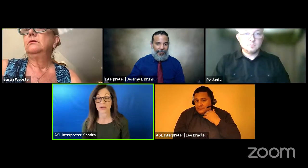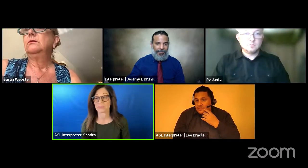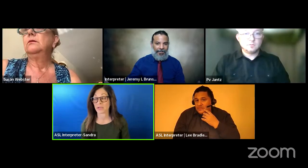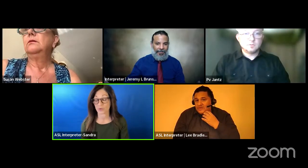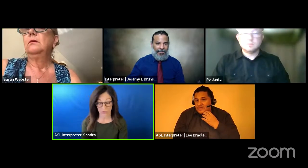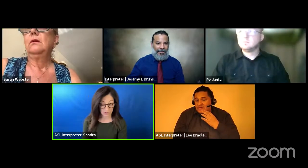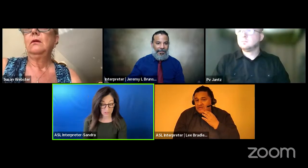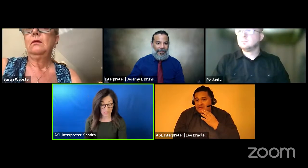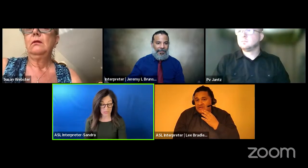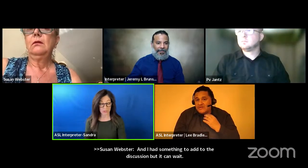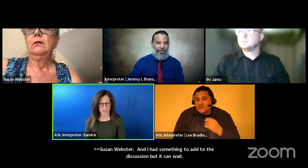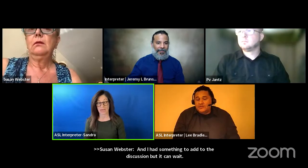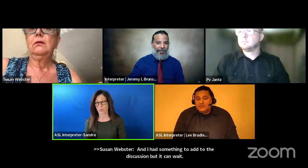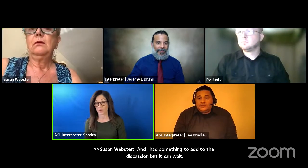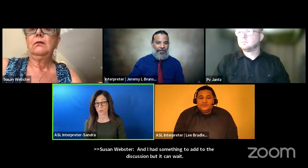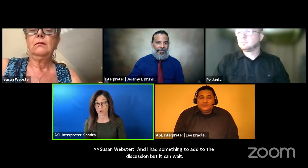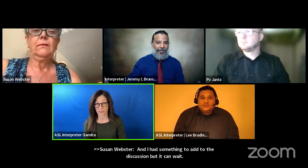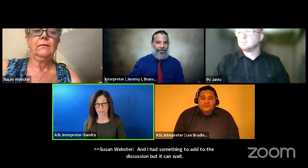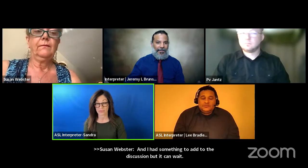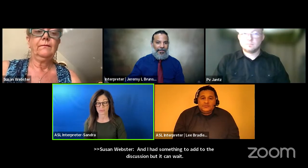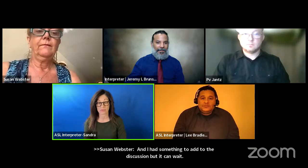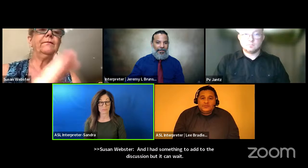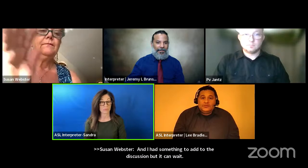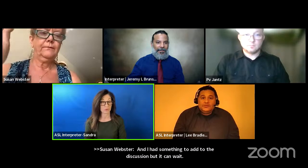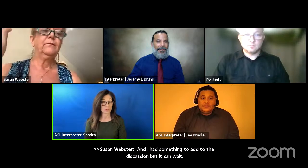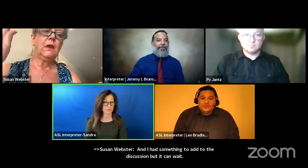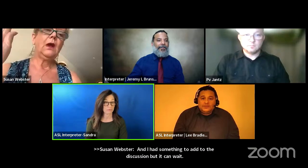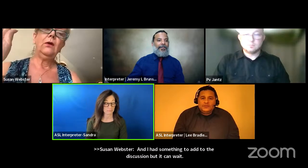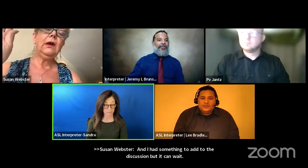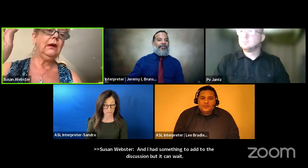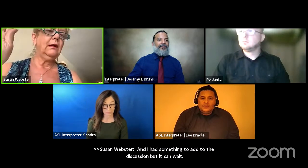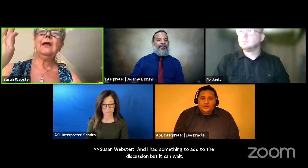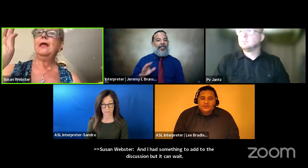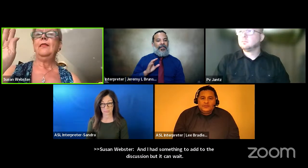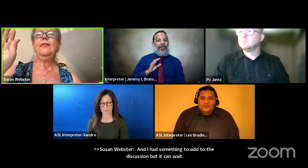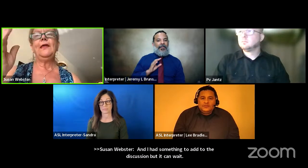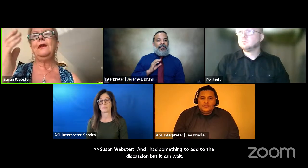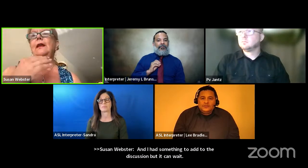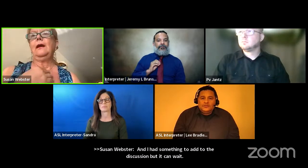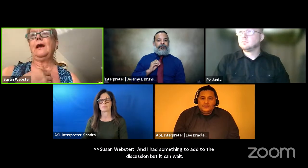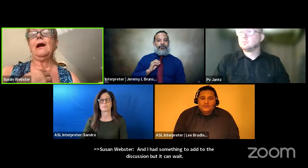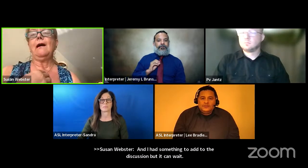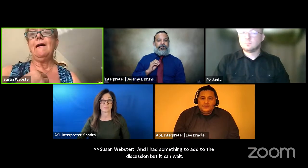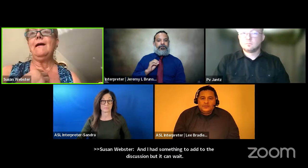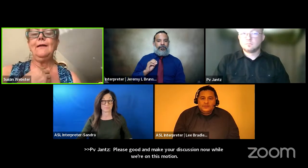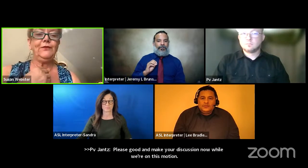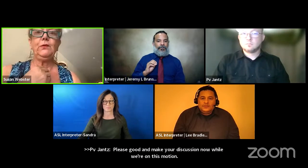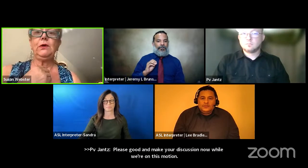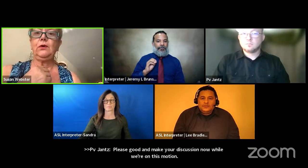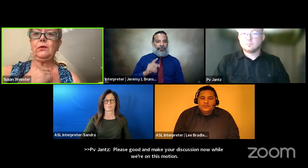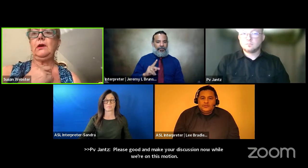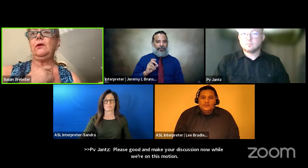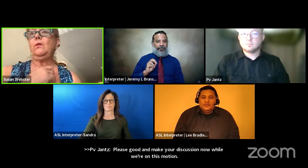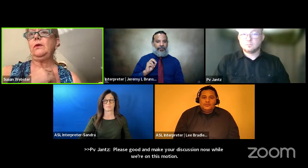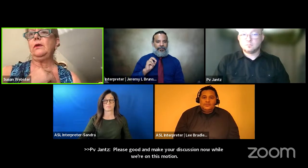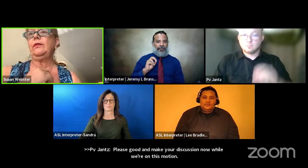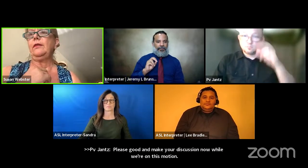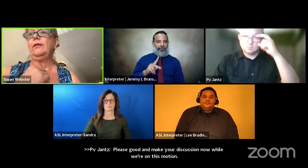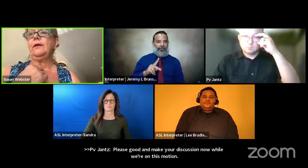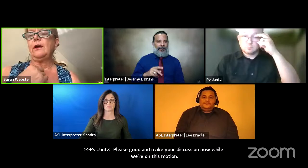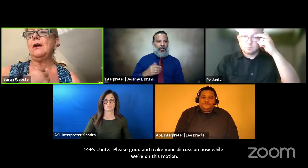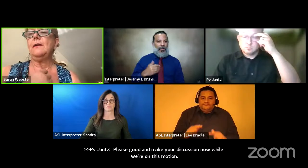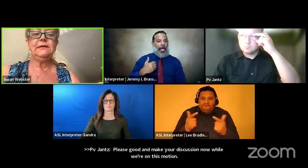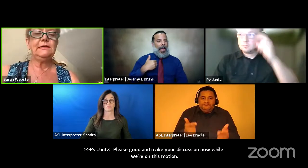Please go ahead and make your discussion now while we're on this motion. Okay, then I have to agree